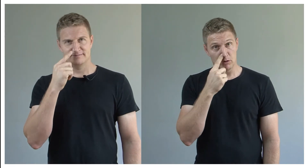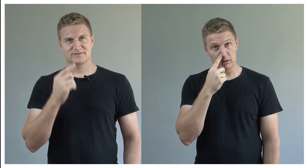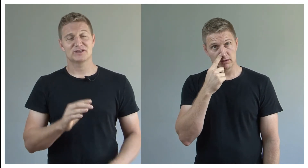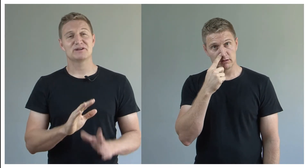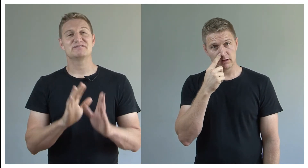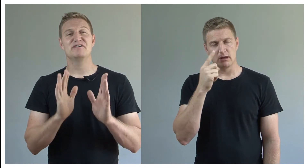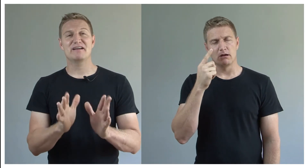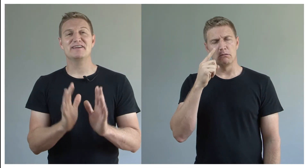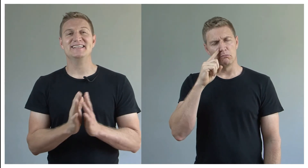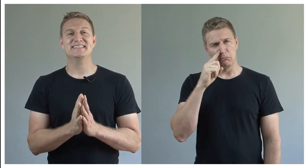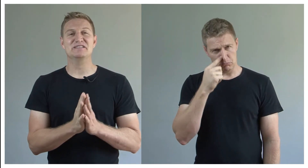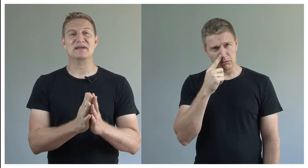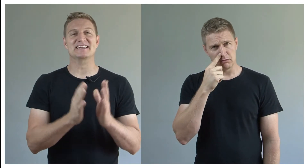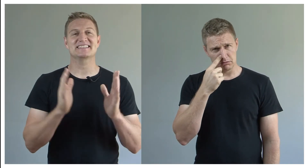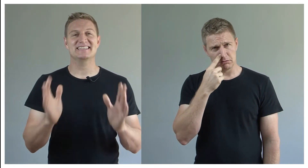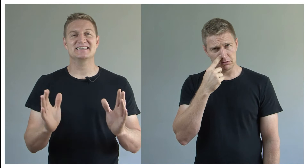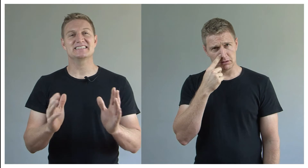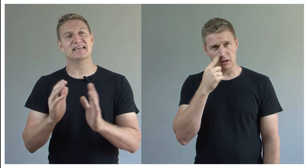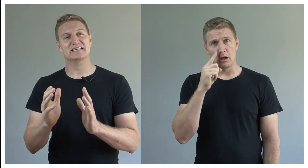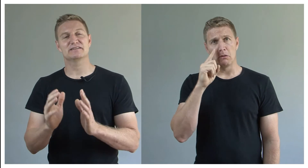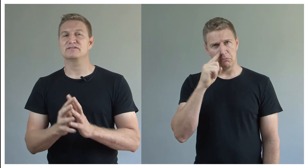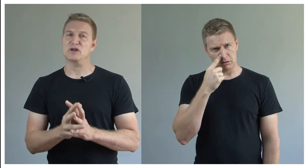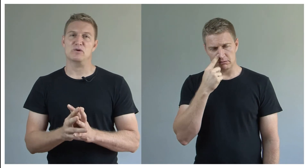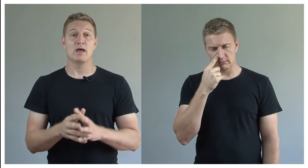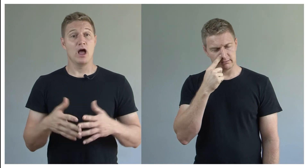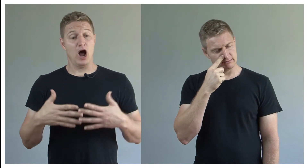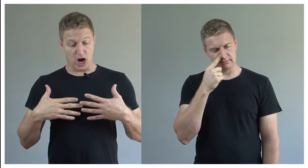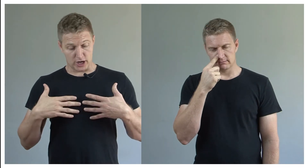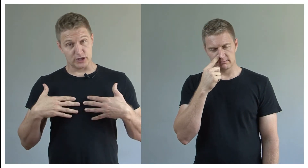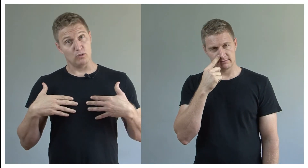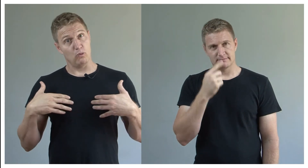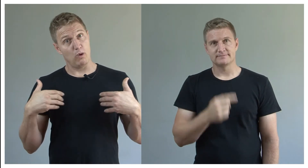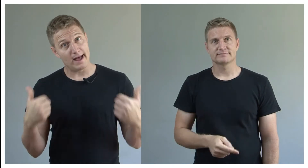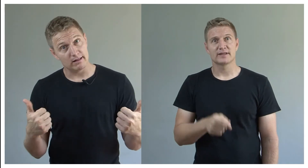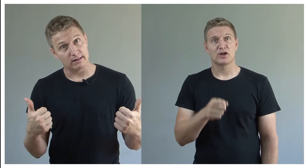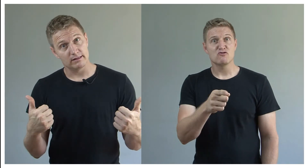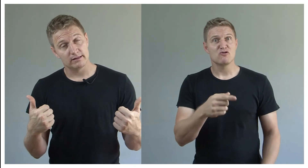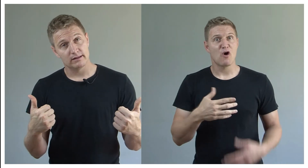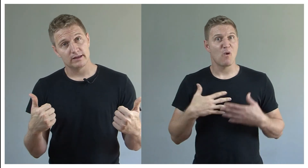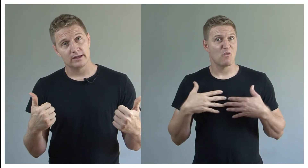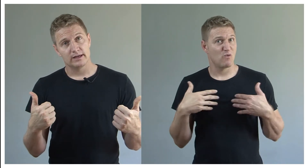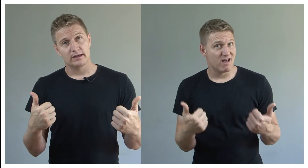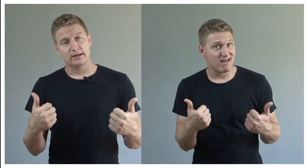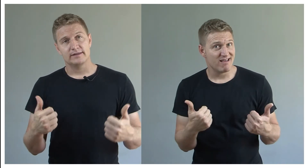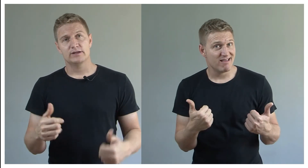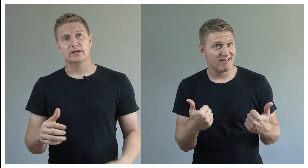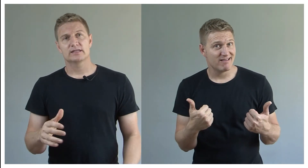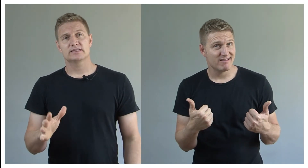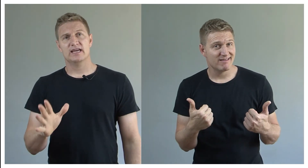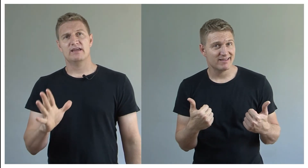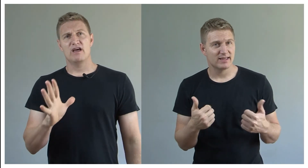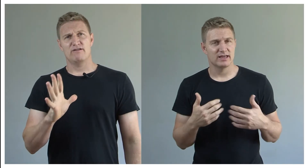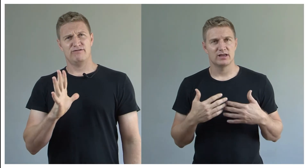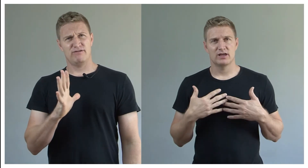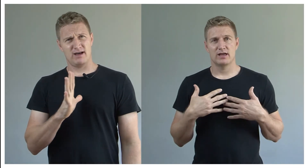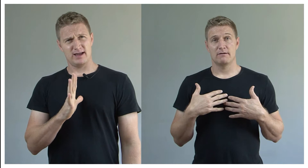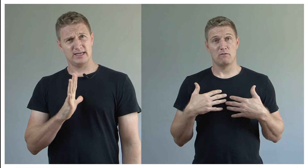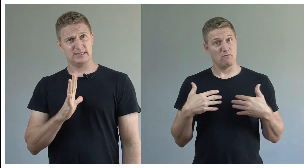So it's very easy to make a sentence negative, no. Are you well? Then you can say fine. Yesterday we